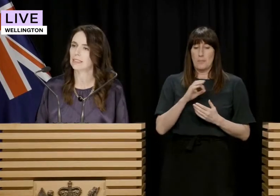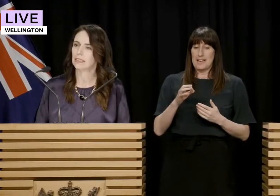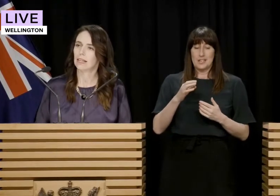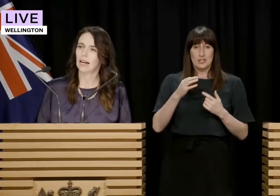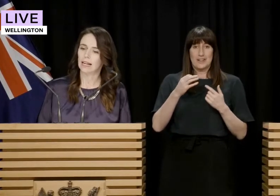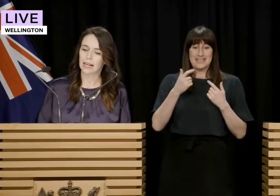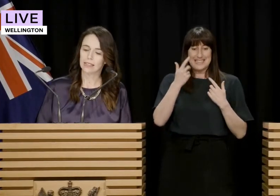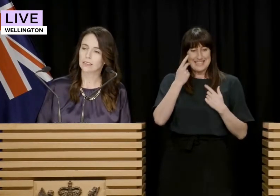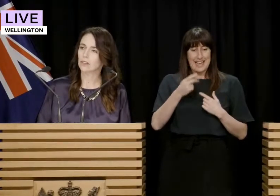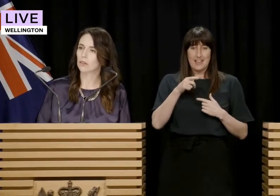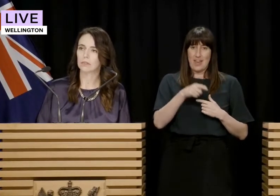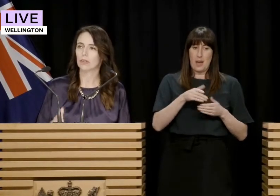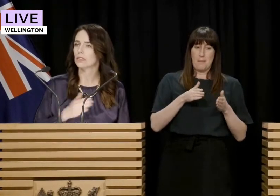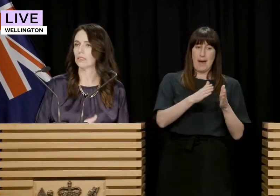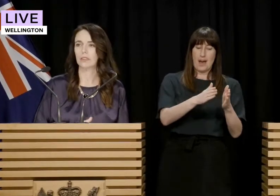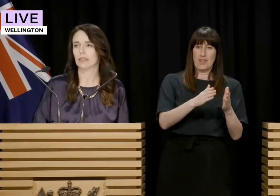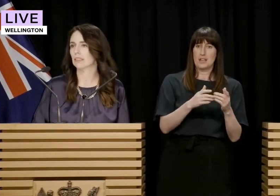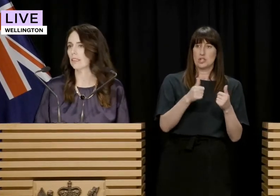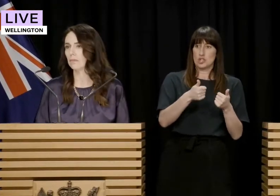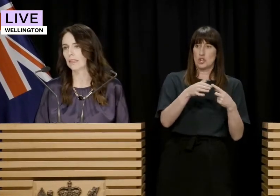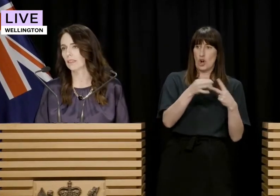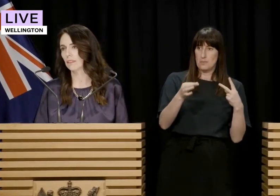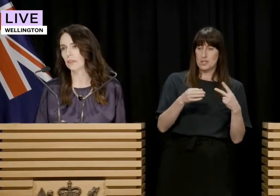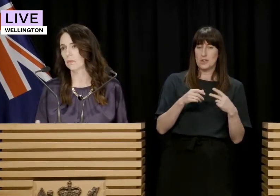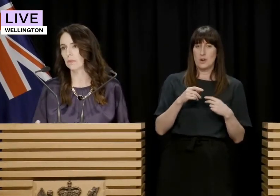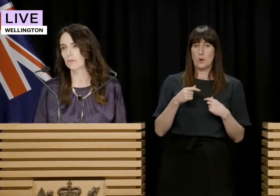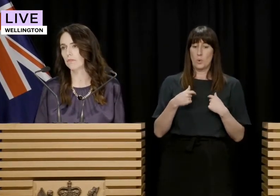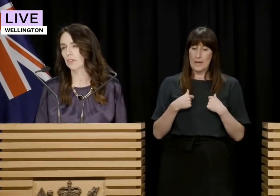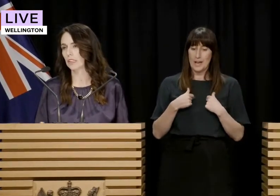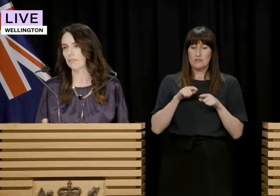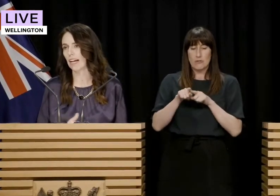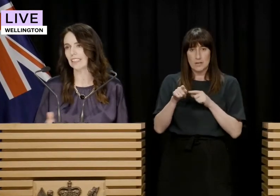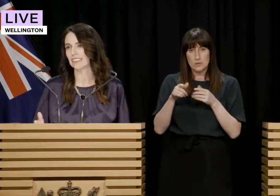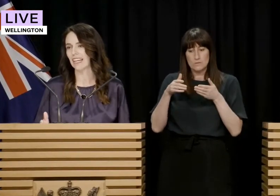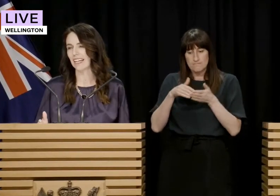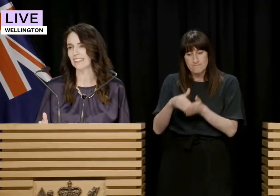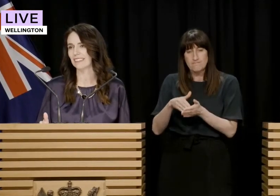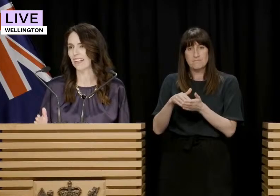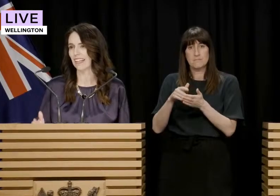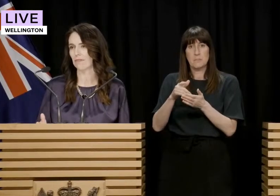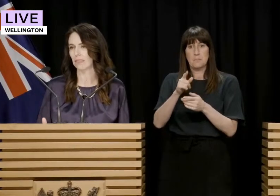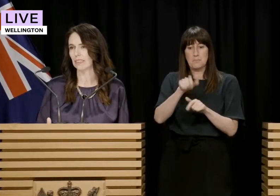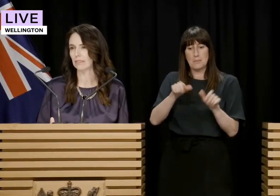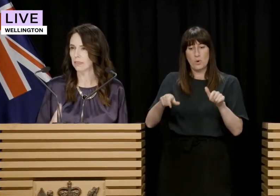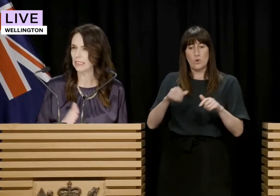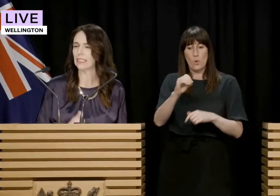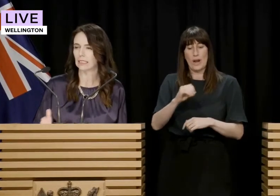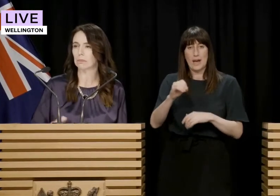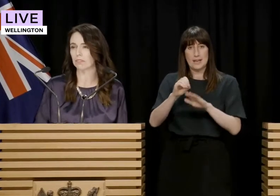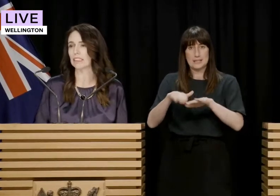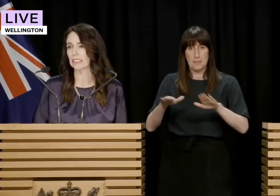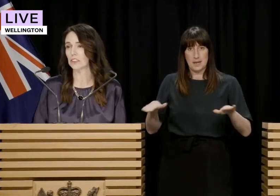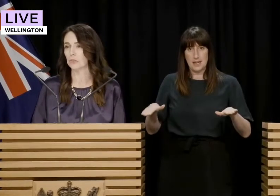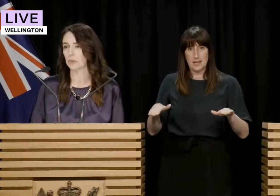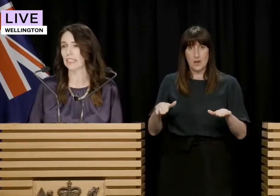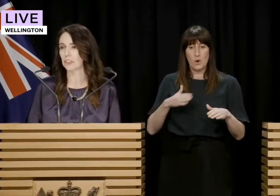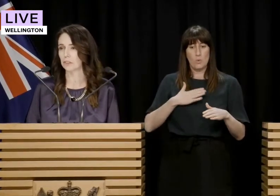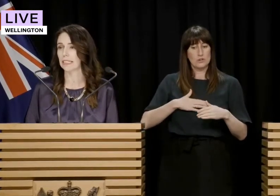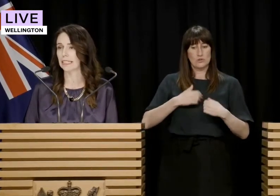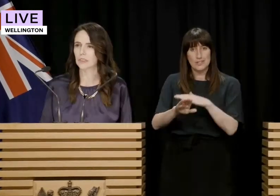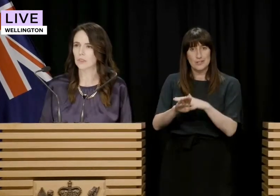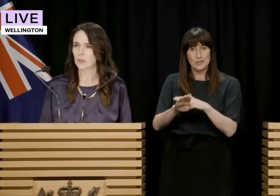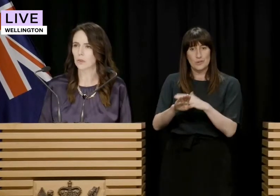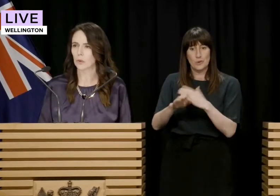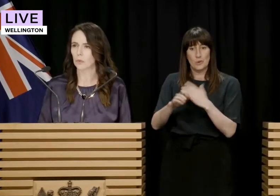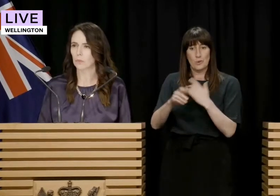place. And so those are two things that have been an incredible focus for us as a government, particularly preventing children